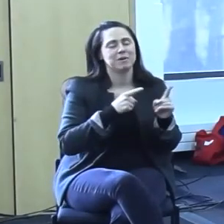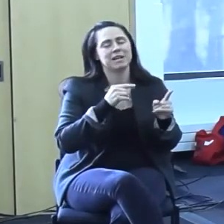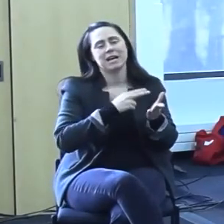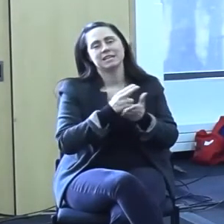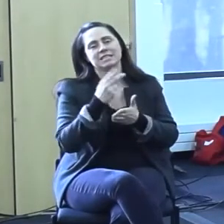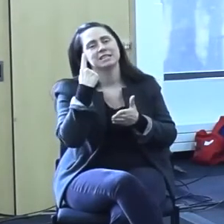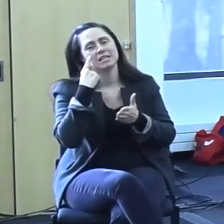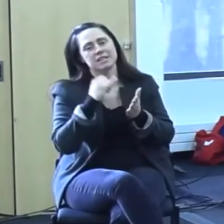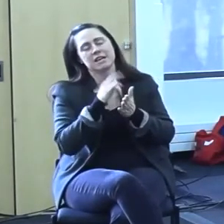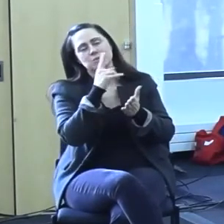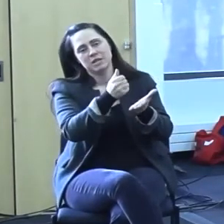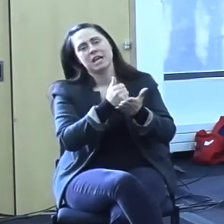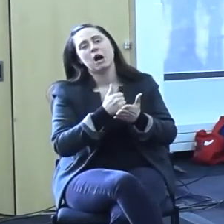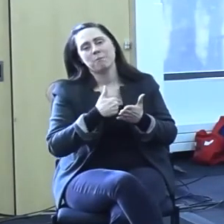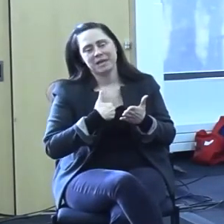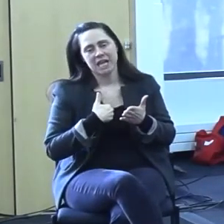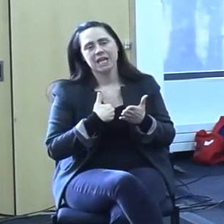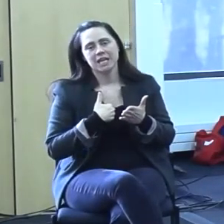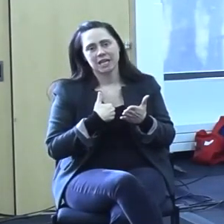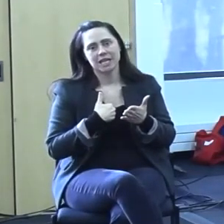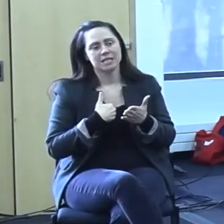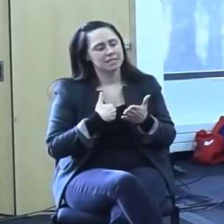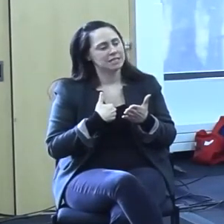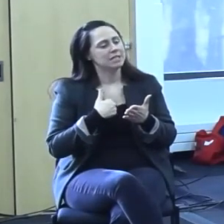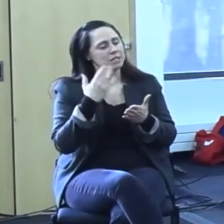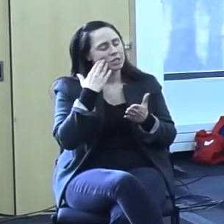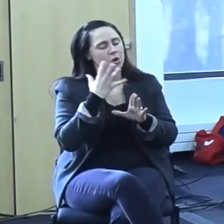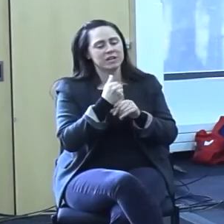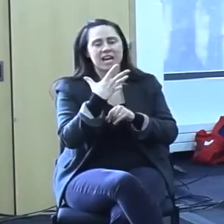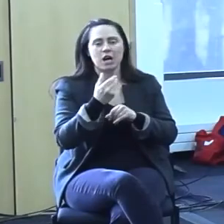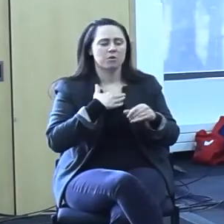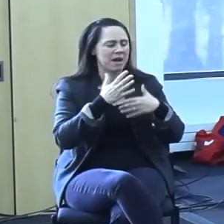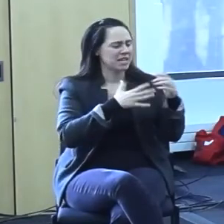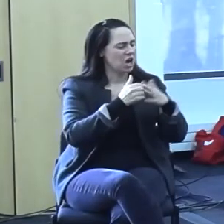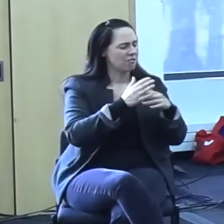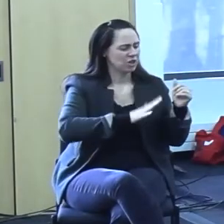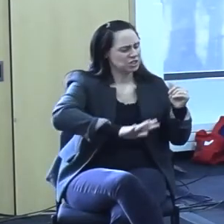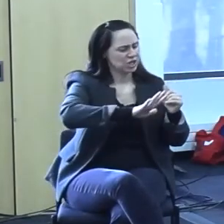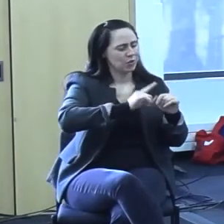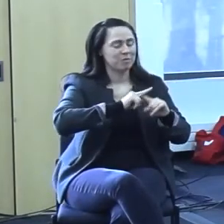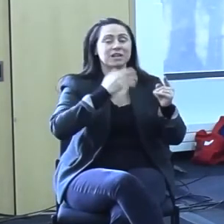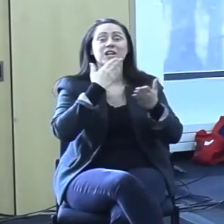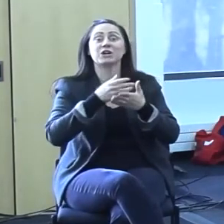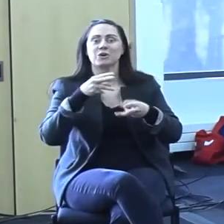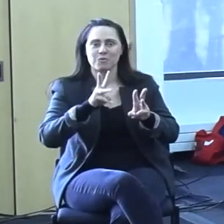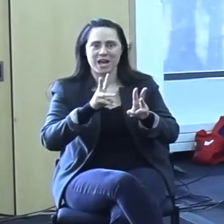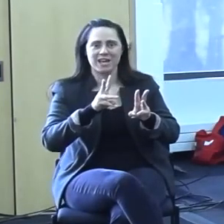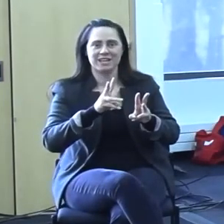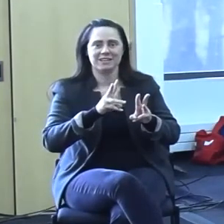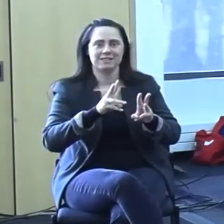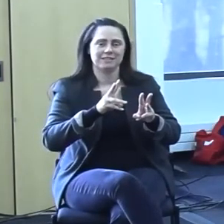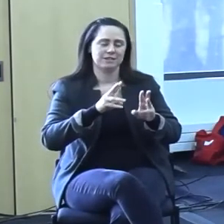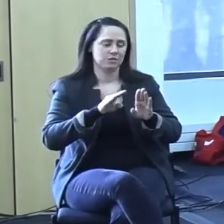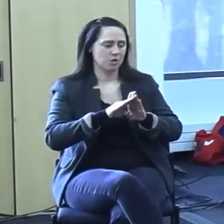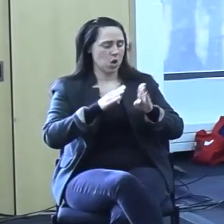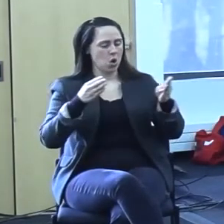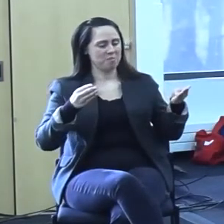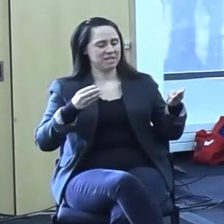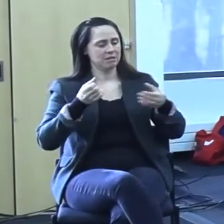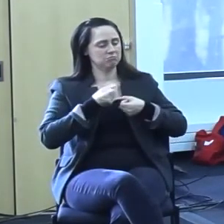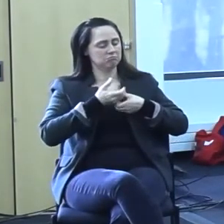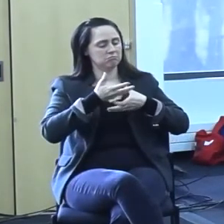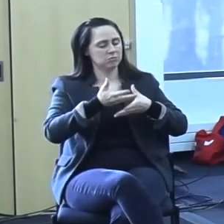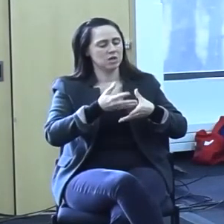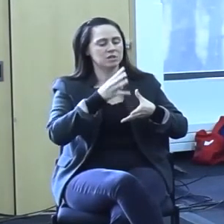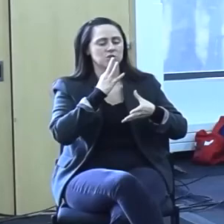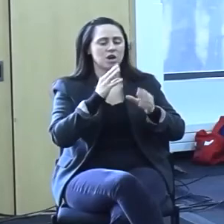think that it's really helped me get out of my comfort zone, but in a good way that I think that opening up,